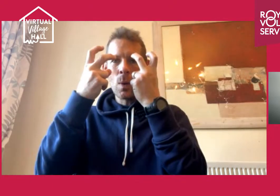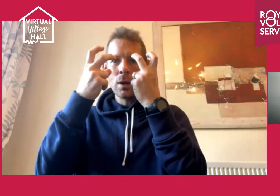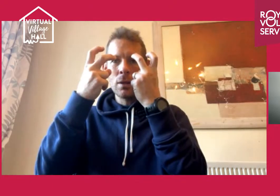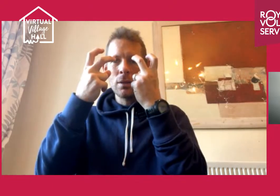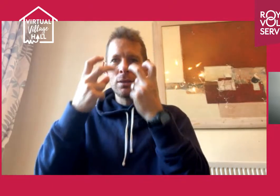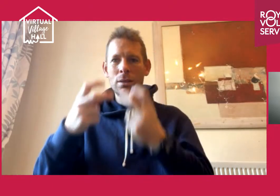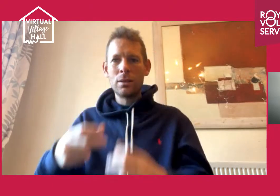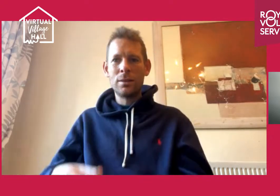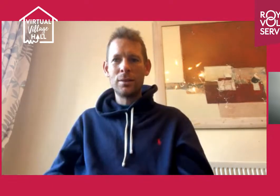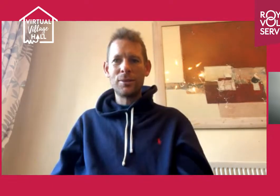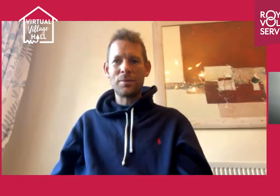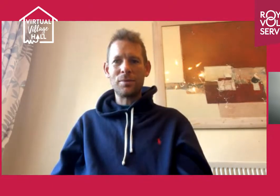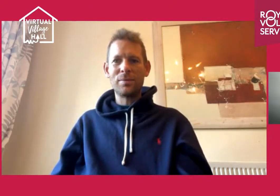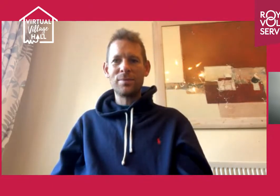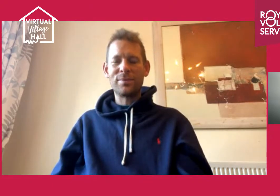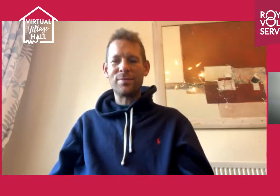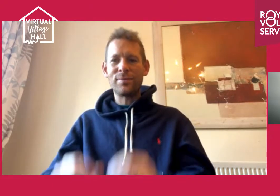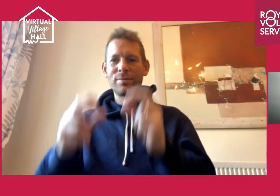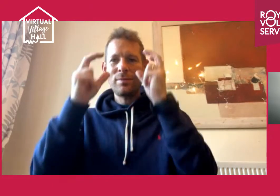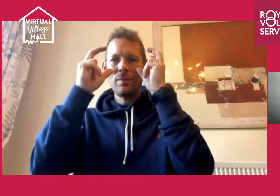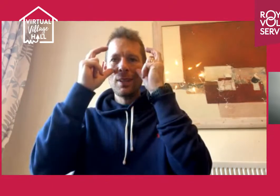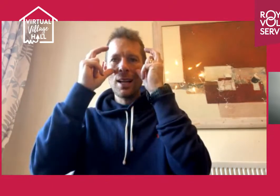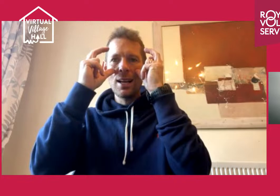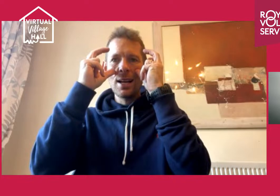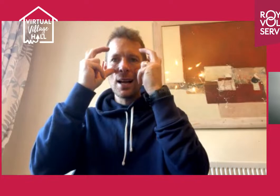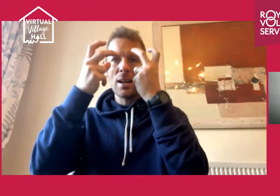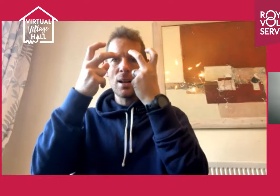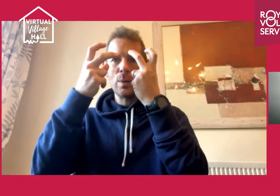And someone's asking for owl, so that's a sign for owl.